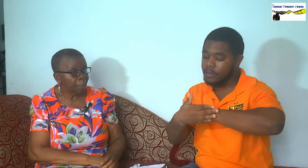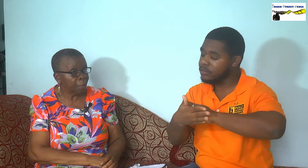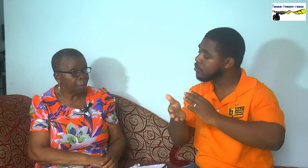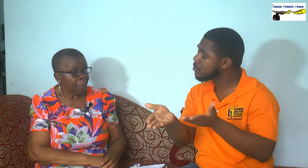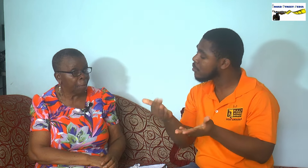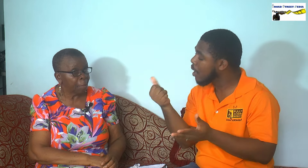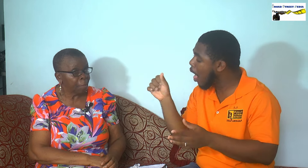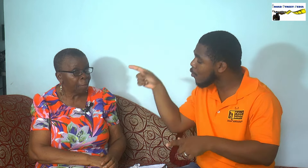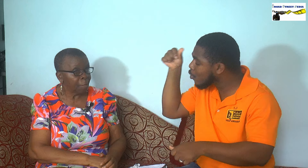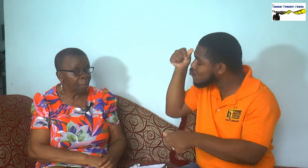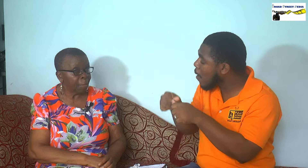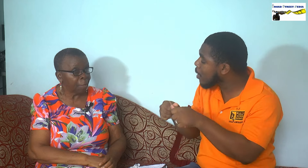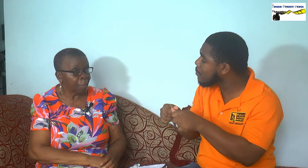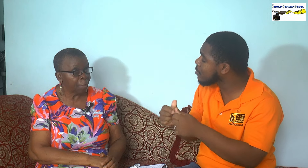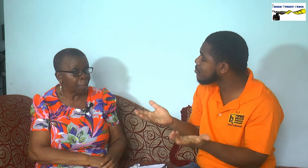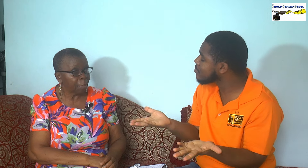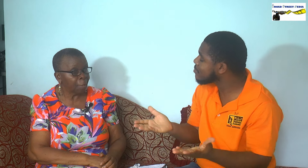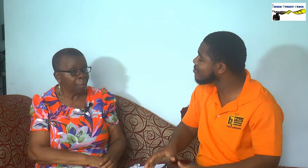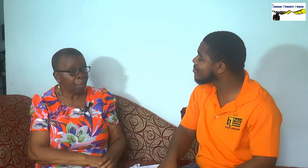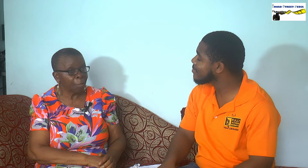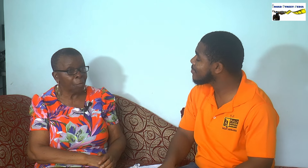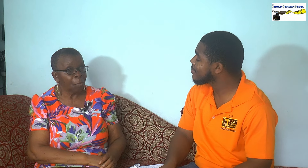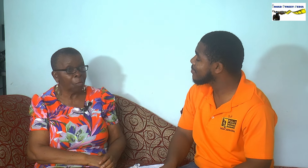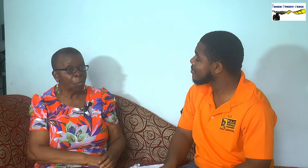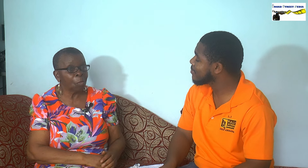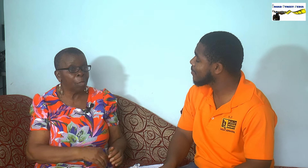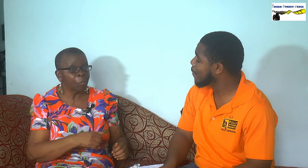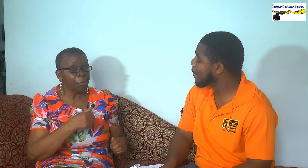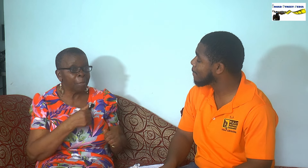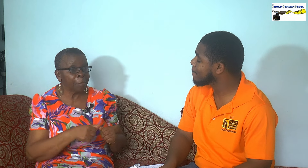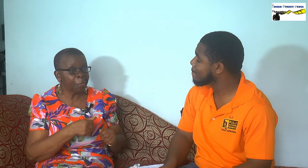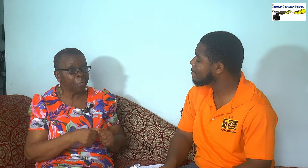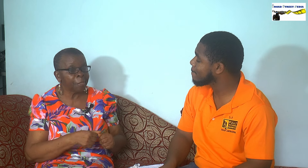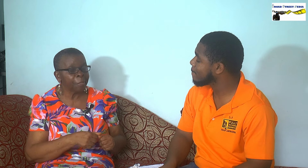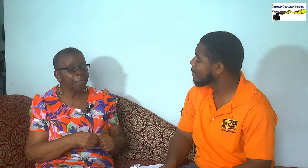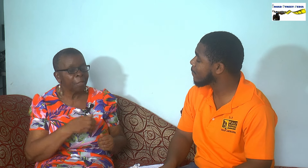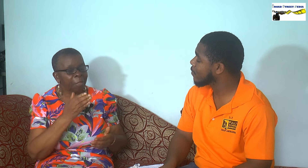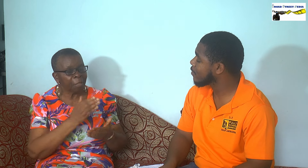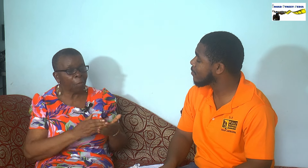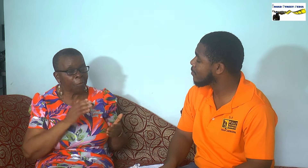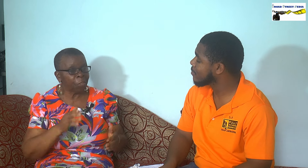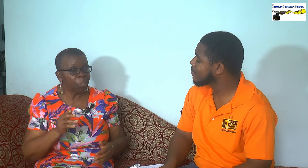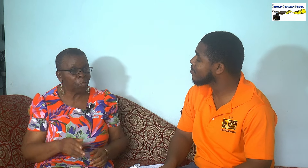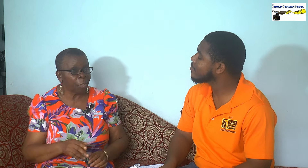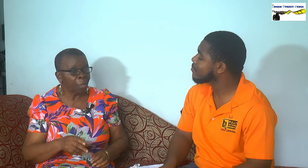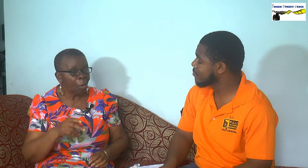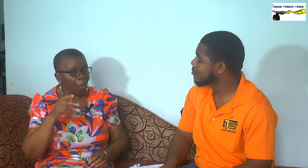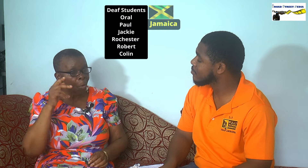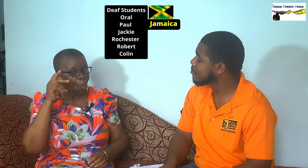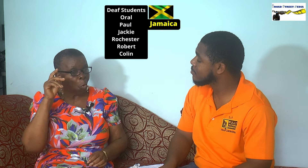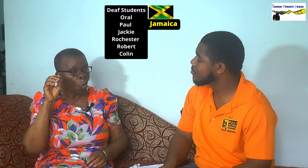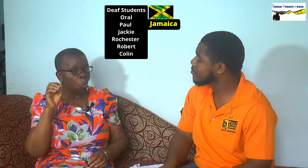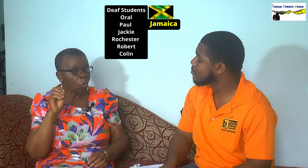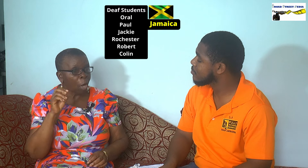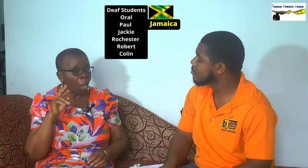deaf in Jamaica? Maybe some of their names you remember? Oh, I remember some of the children. Oral,